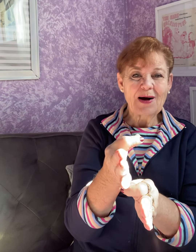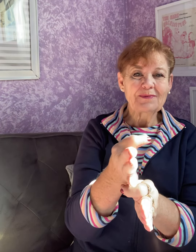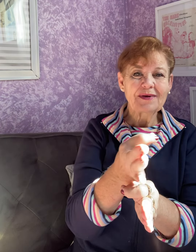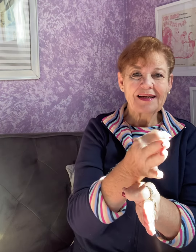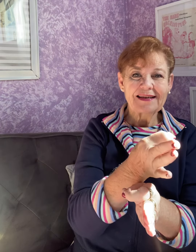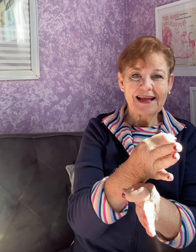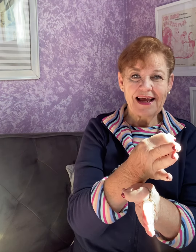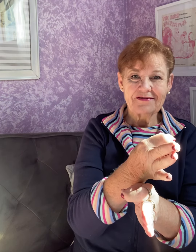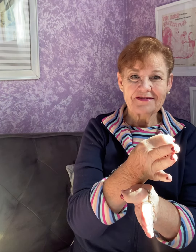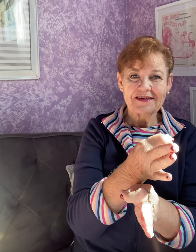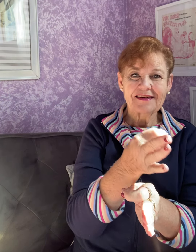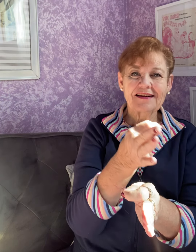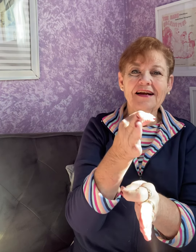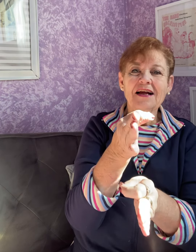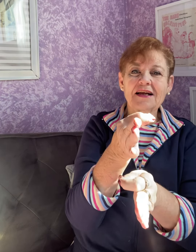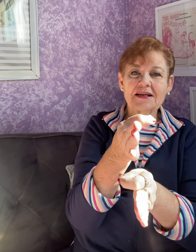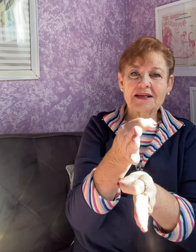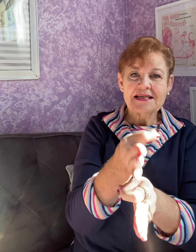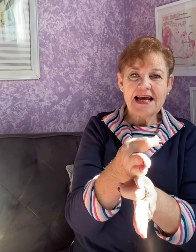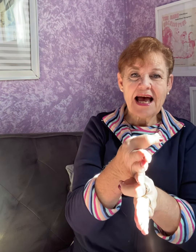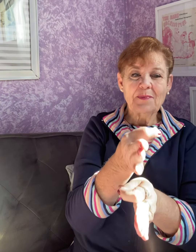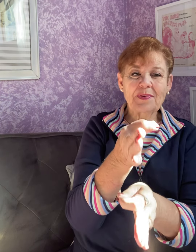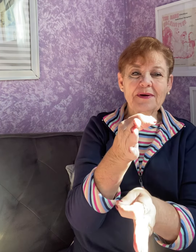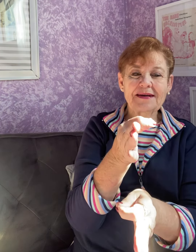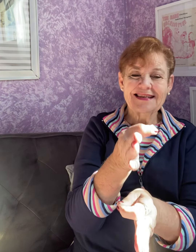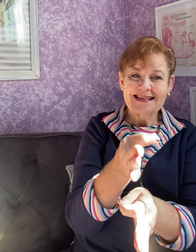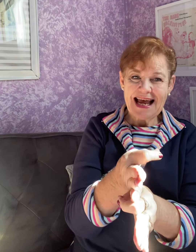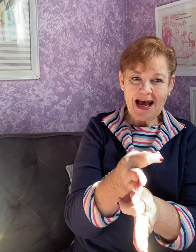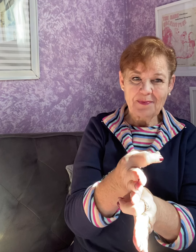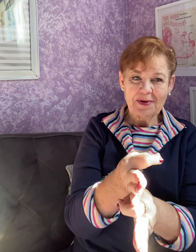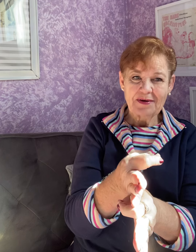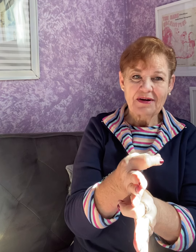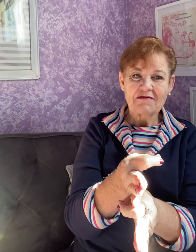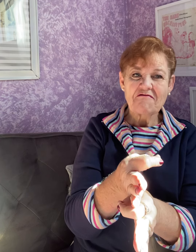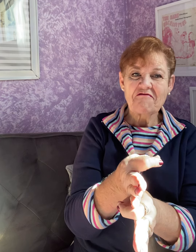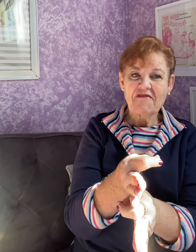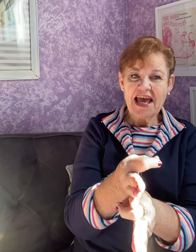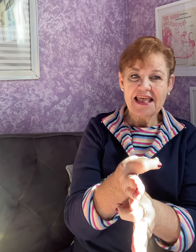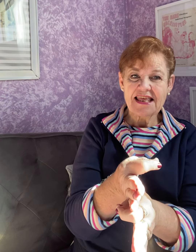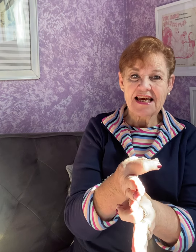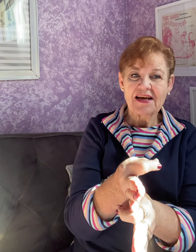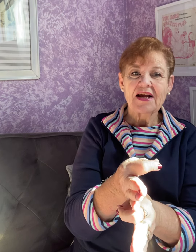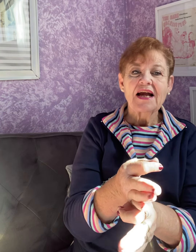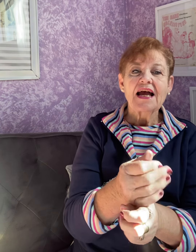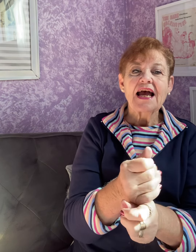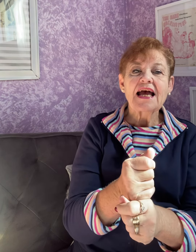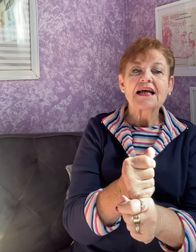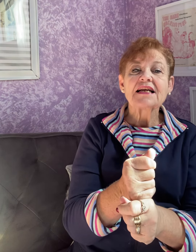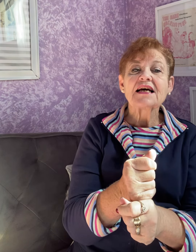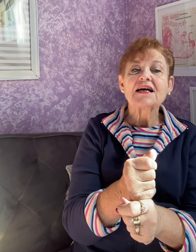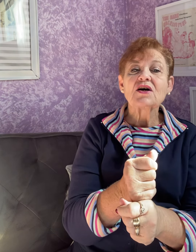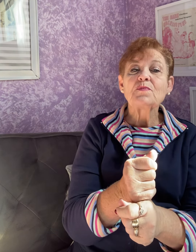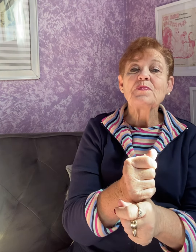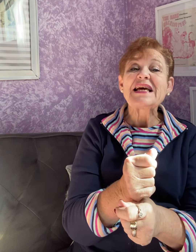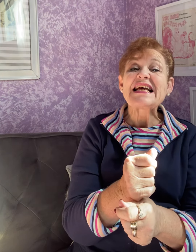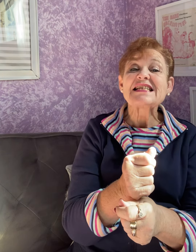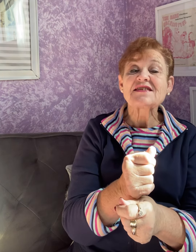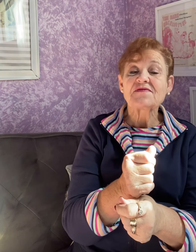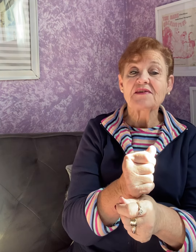palm left. Tap, tap. Faith and